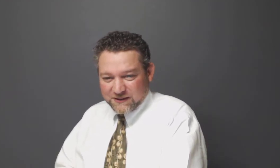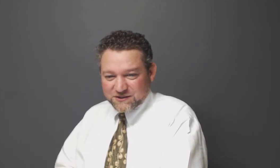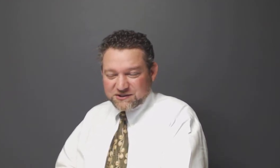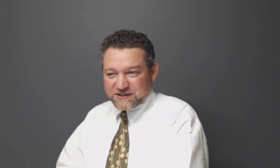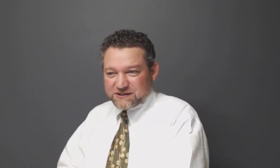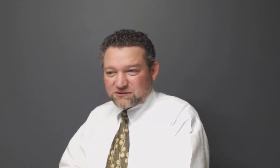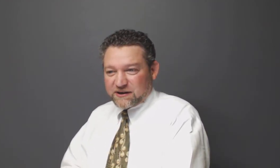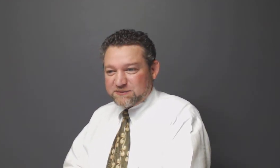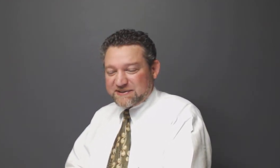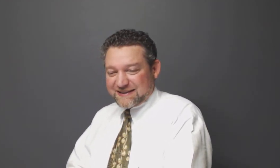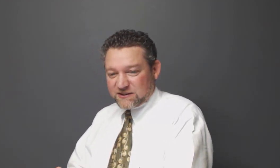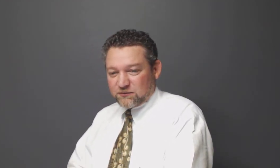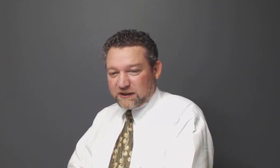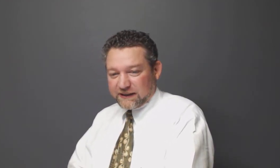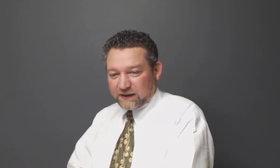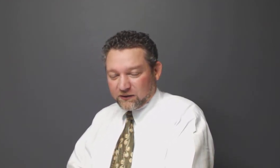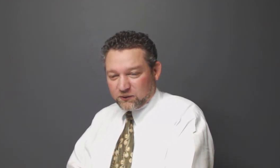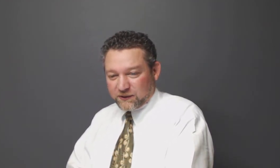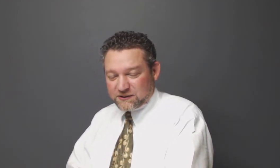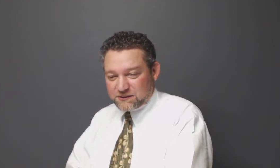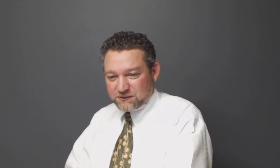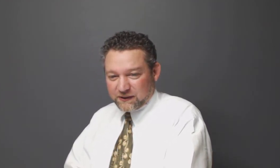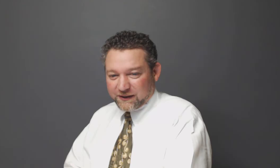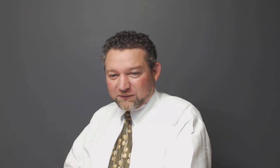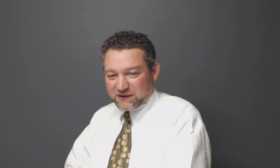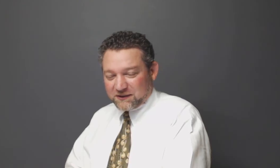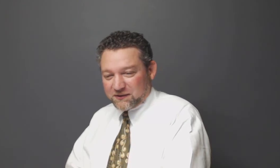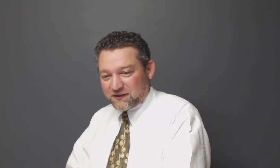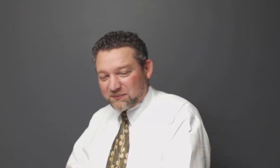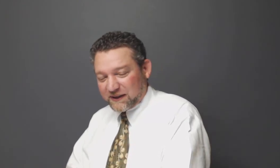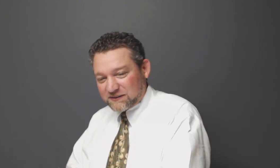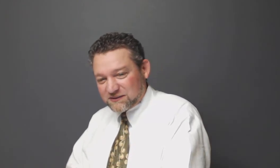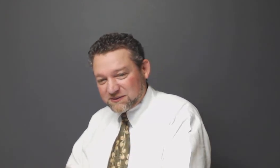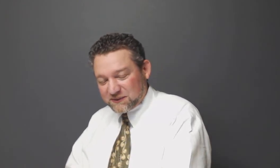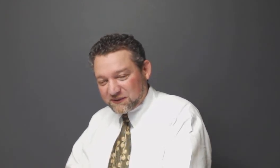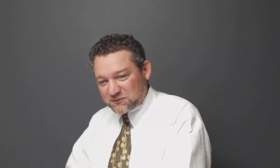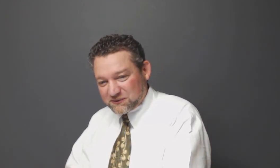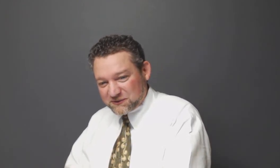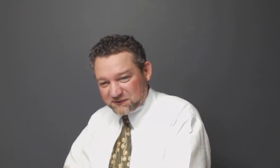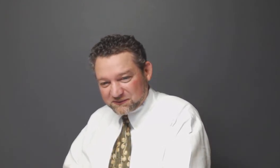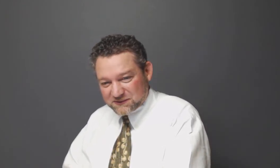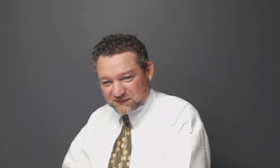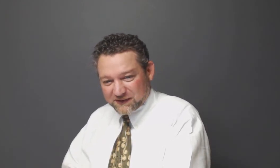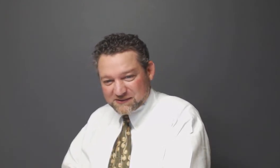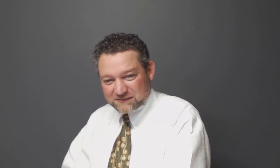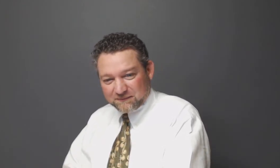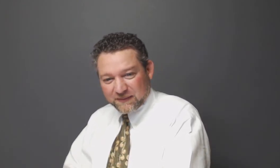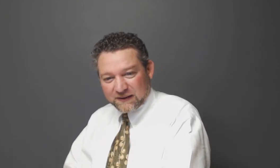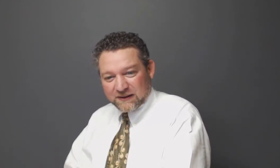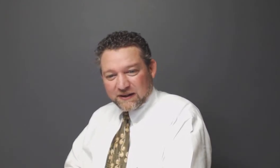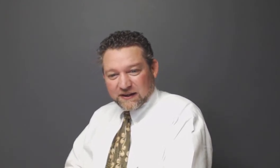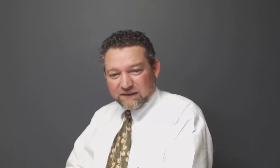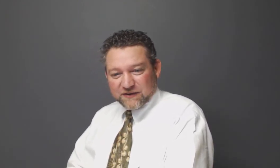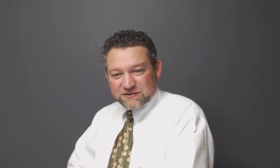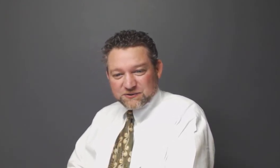Here's Jesus Christ's position right now, according to God, and we could go to other passages, but this one will suffice. Ephesians